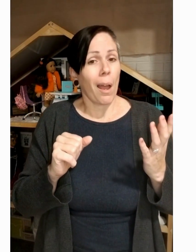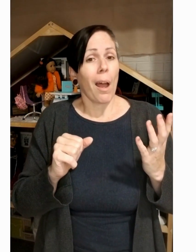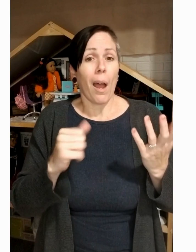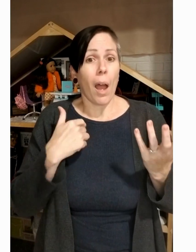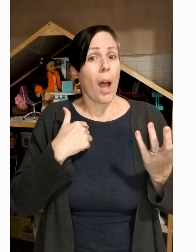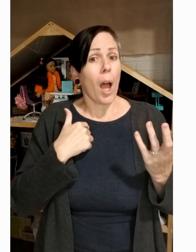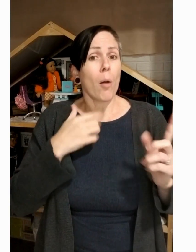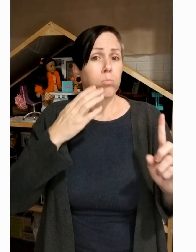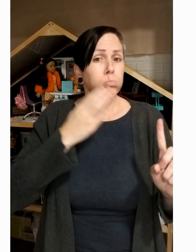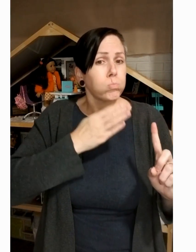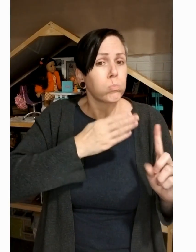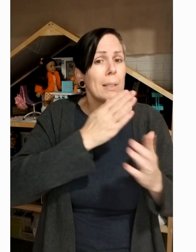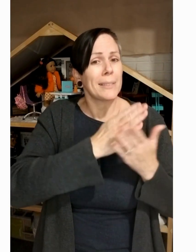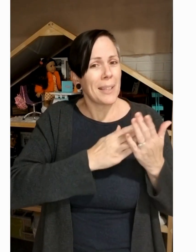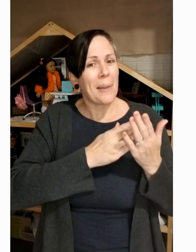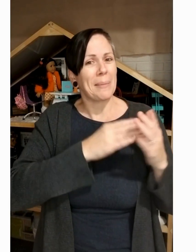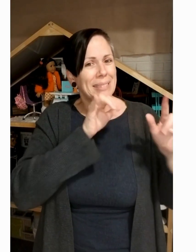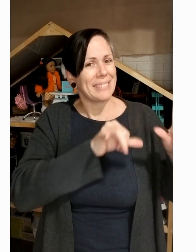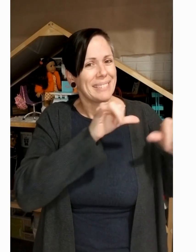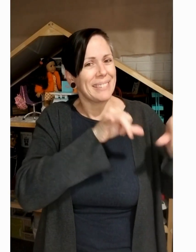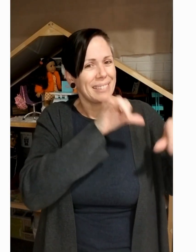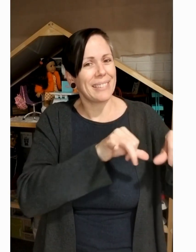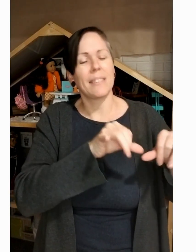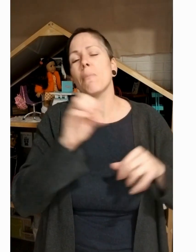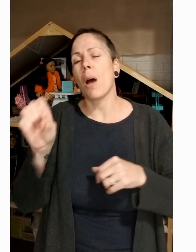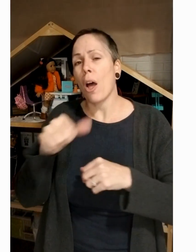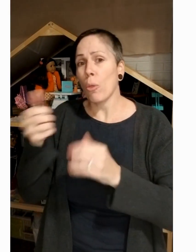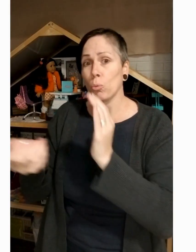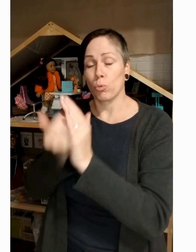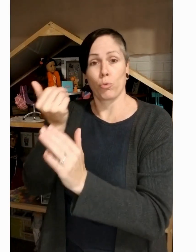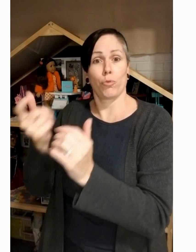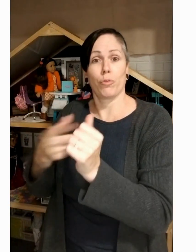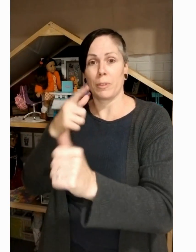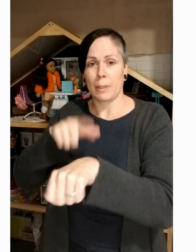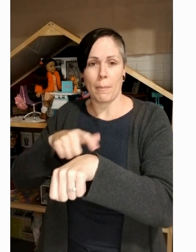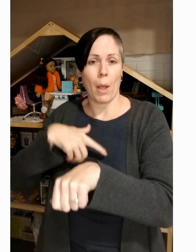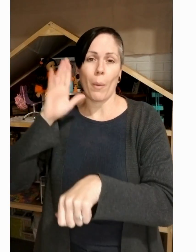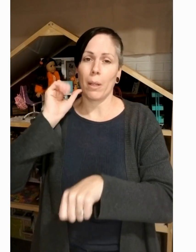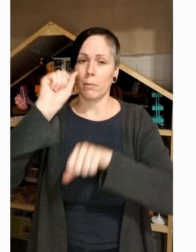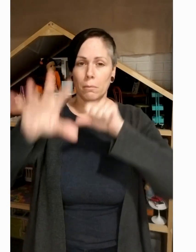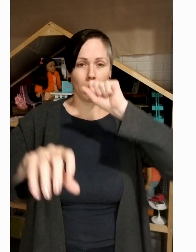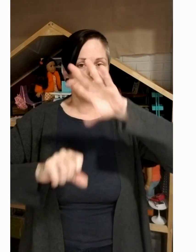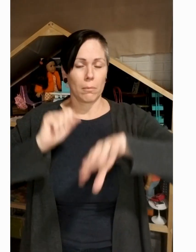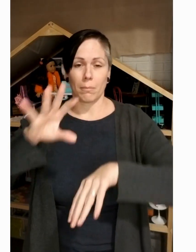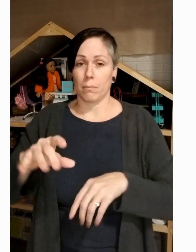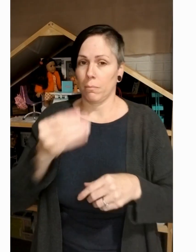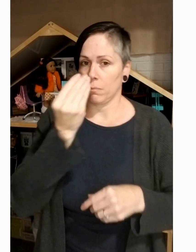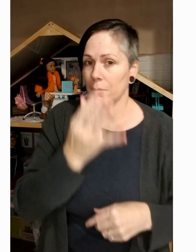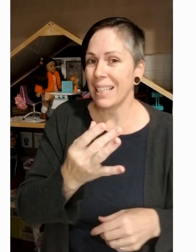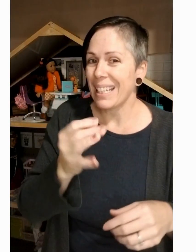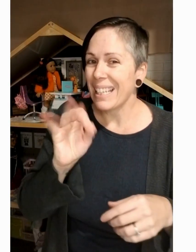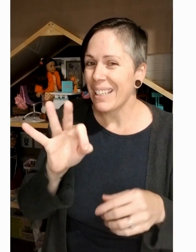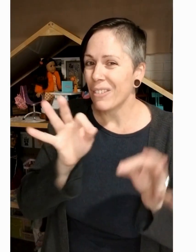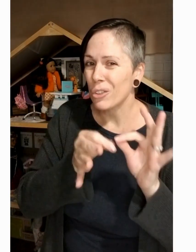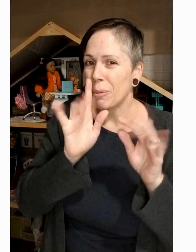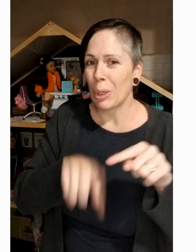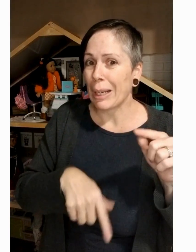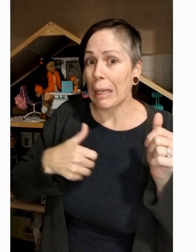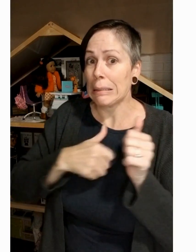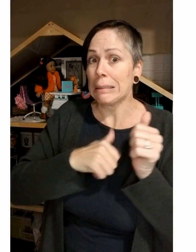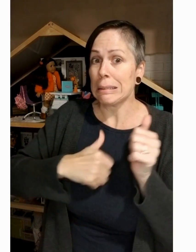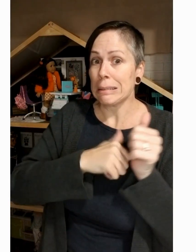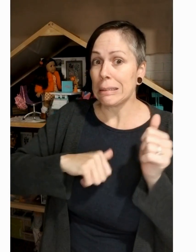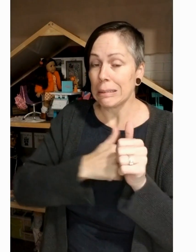go-tos and shop from several new stores this year. So I'm just going to rattle them off, but I will also put links to all of them